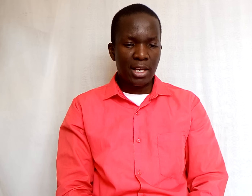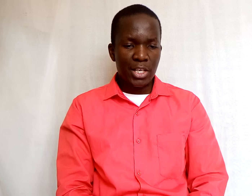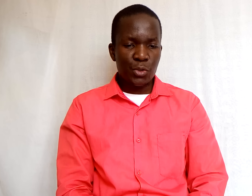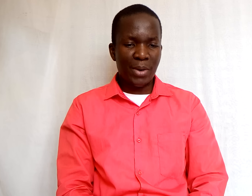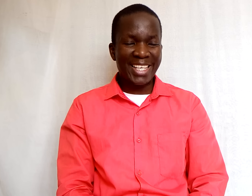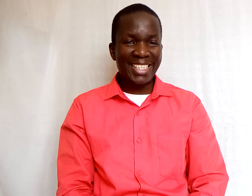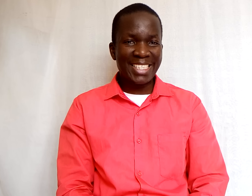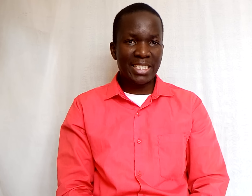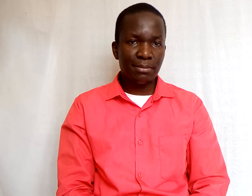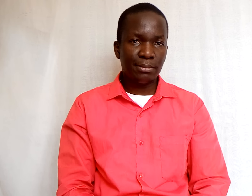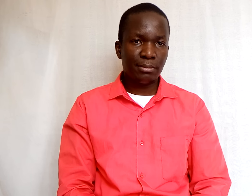Spaghetti.